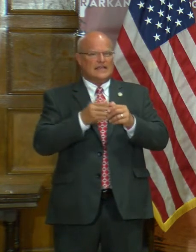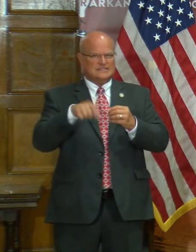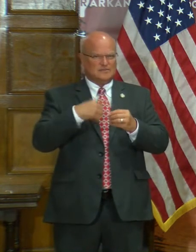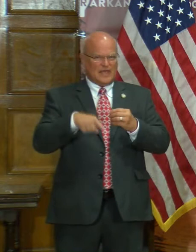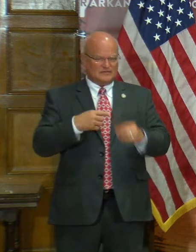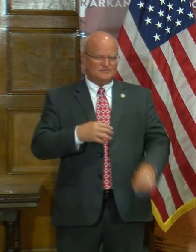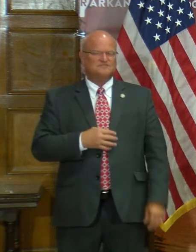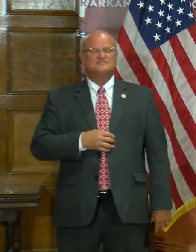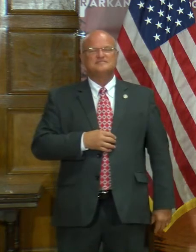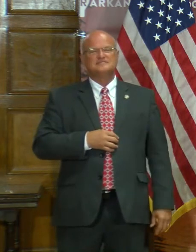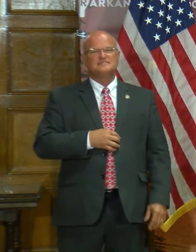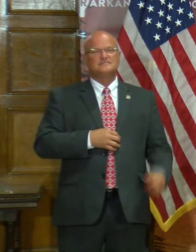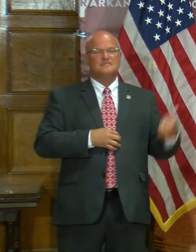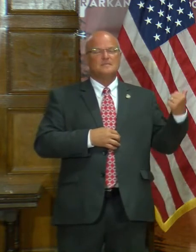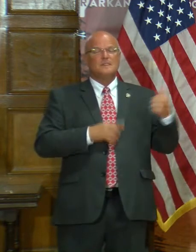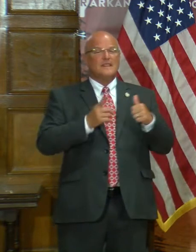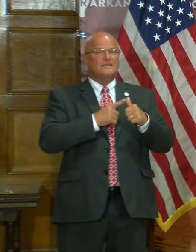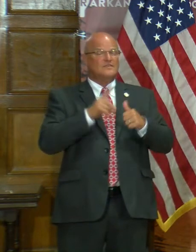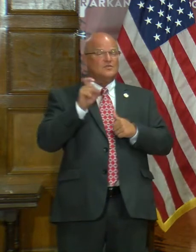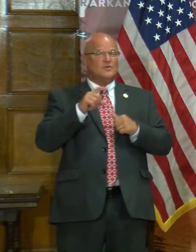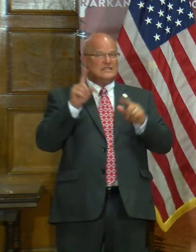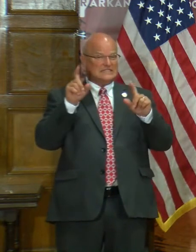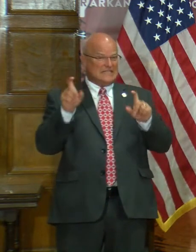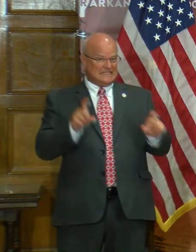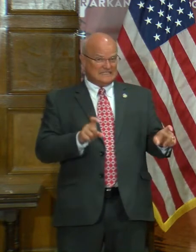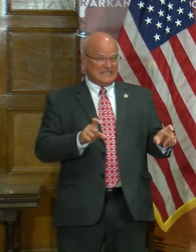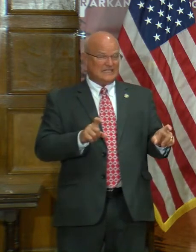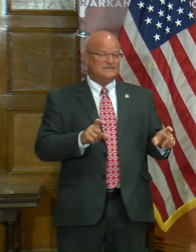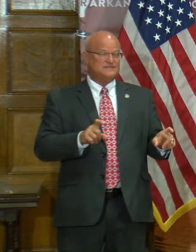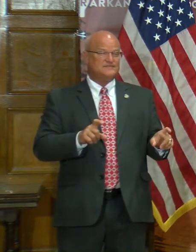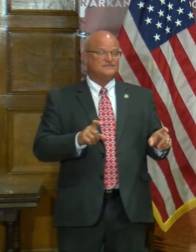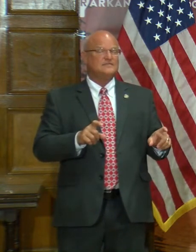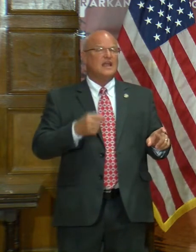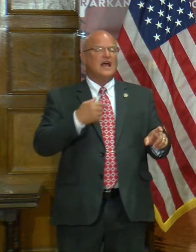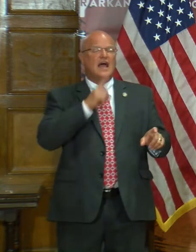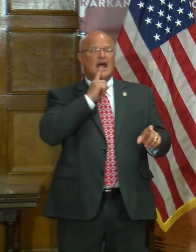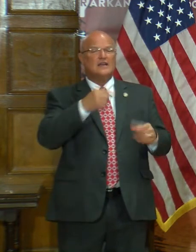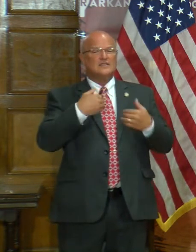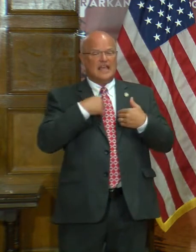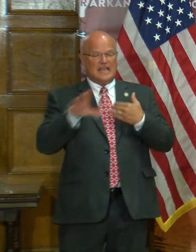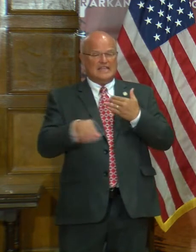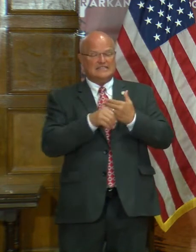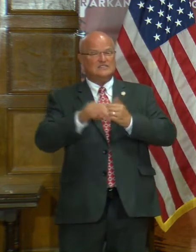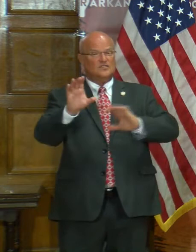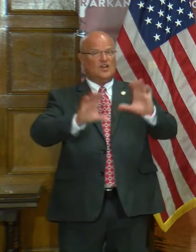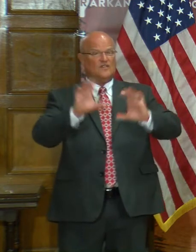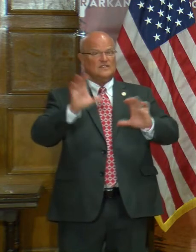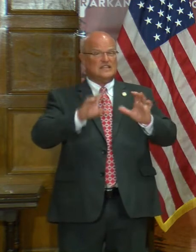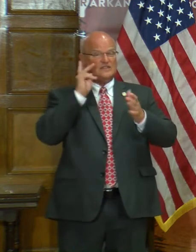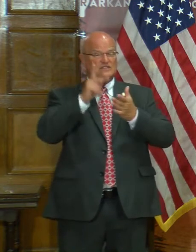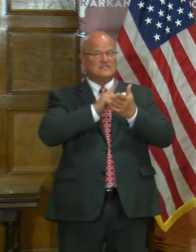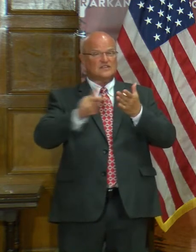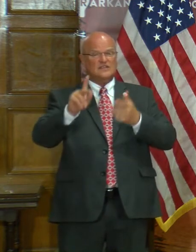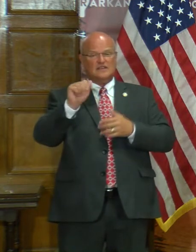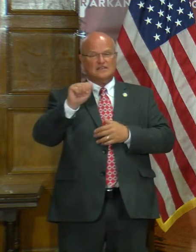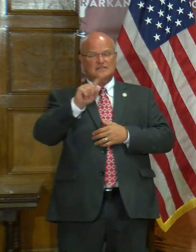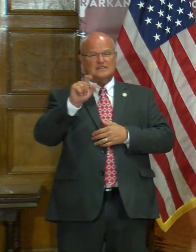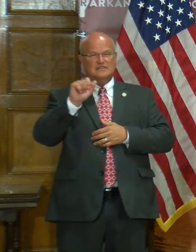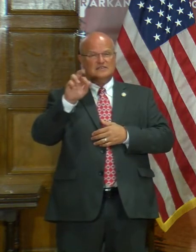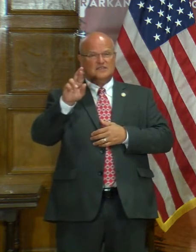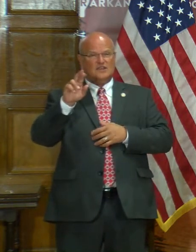about. On the first question on testing, I actually had an additional conversation with Secretary Azar